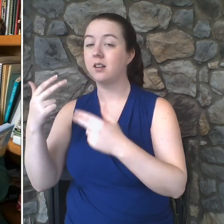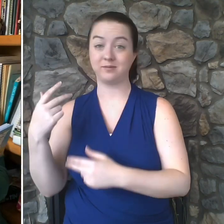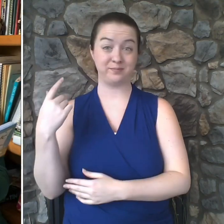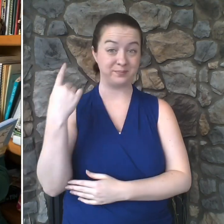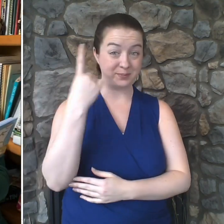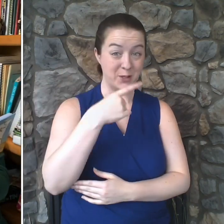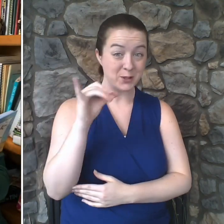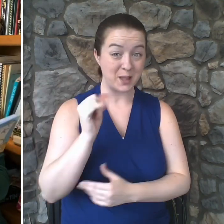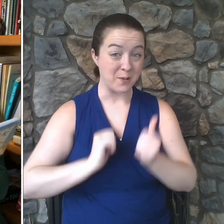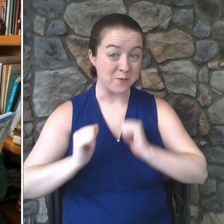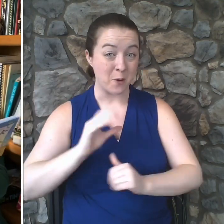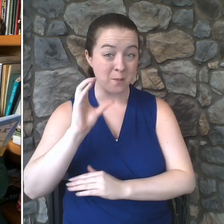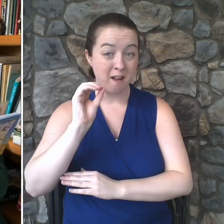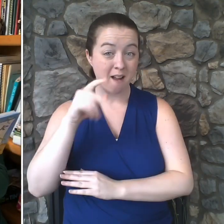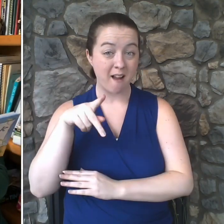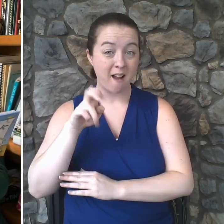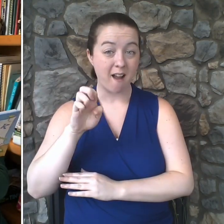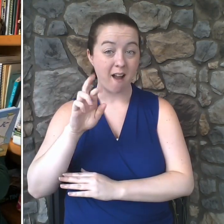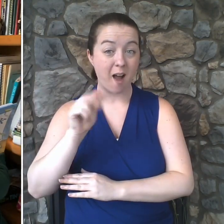an opera.